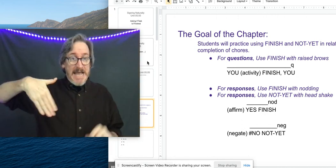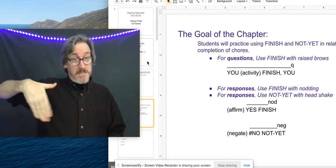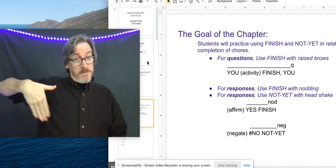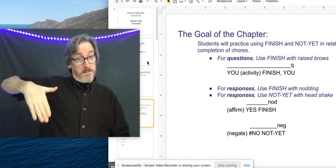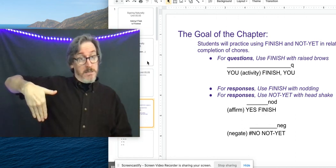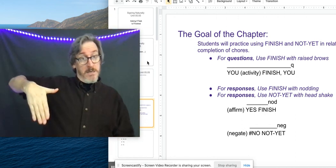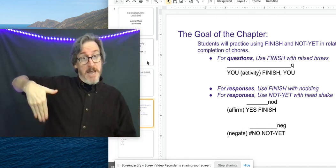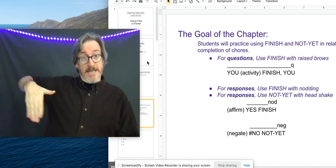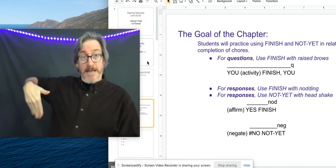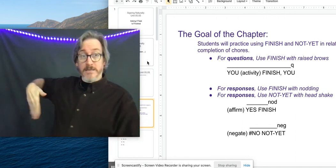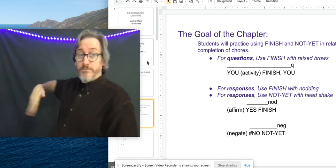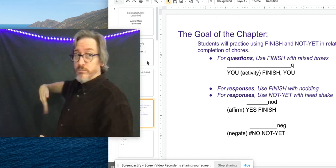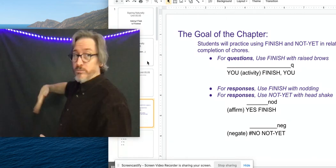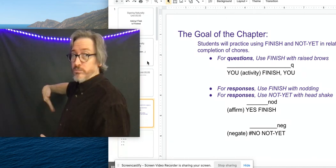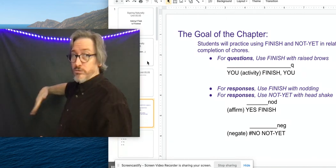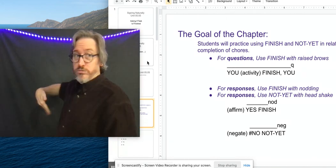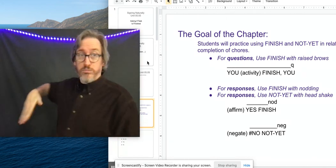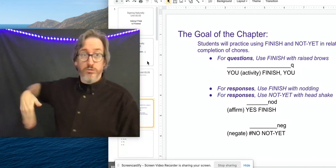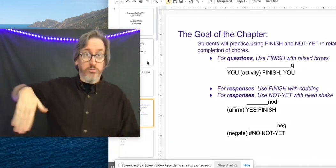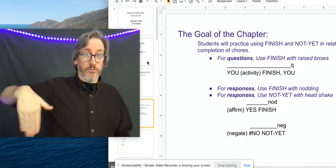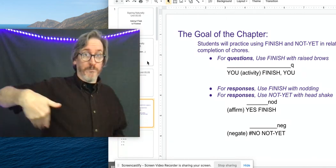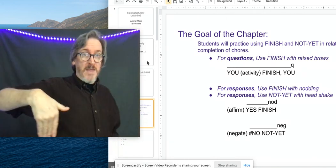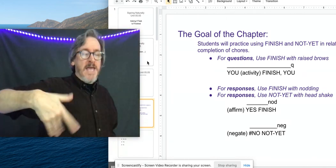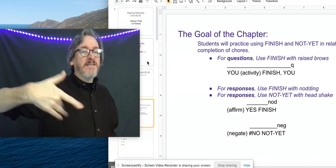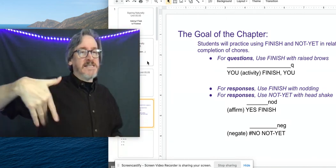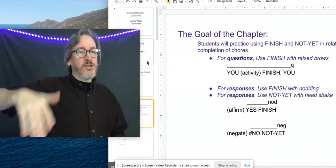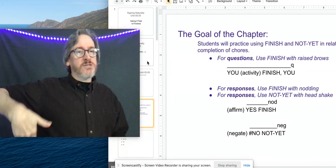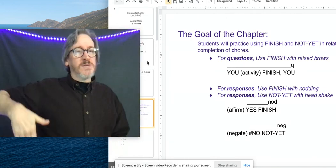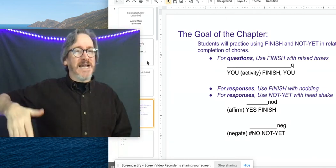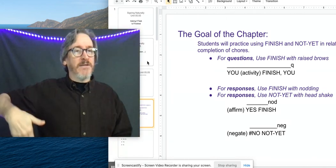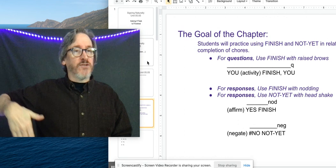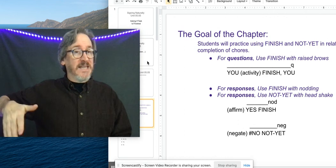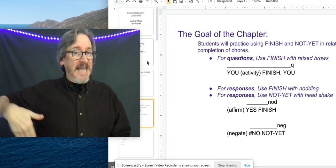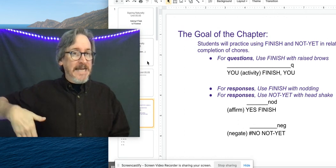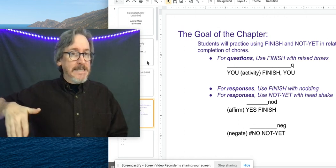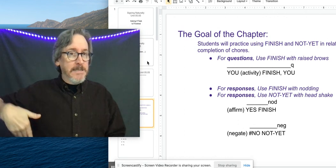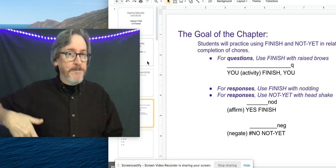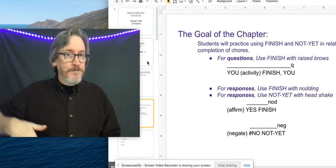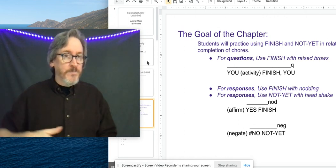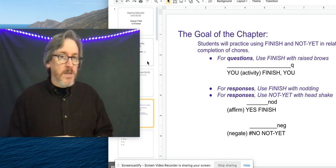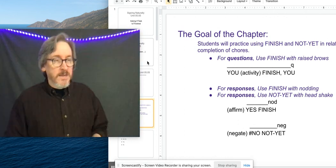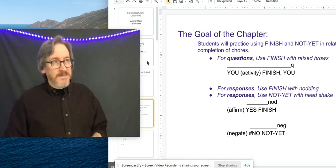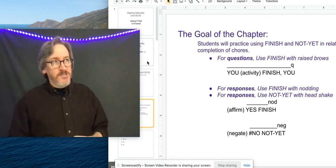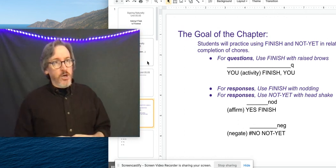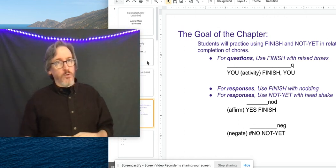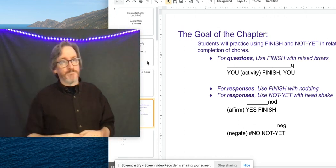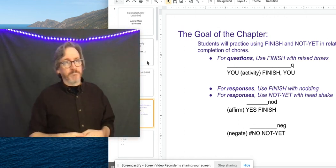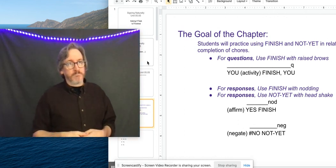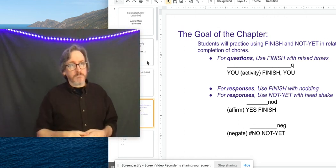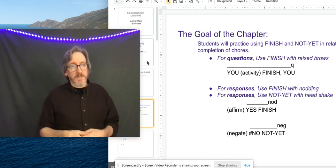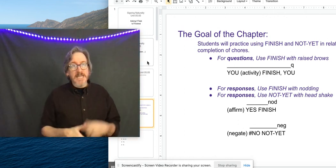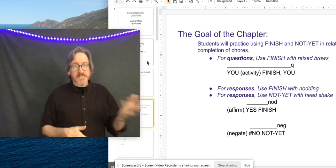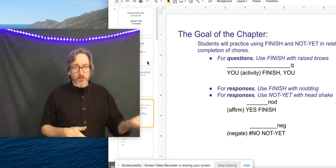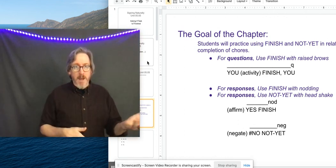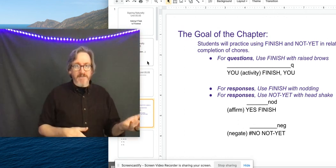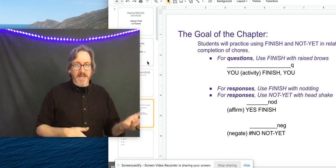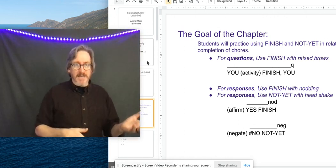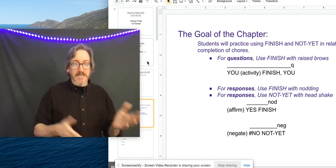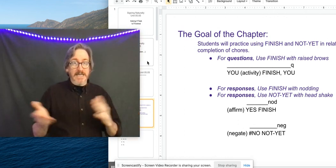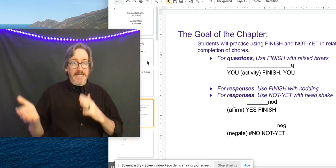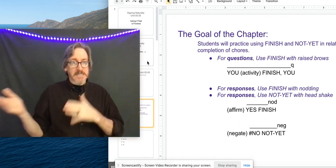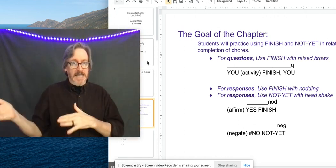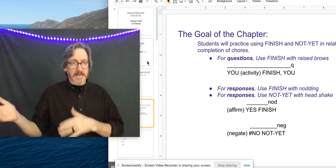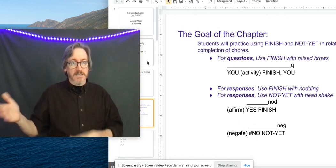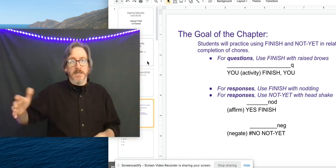not yet, not yet. This is also the sign for late. So he hasn't arrived